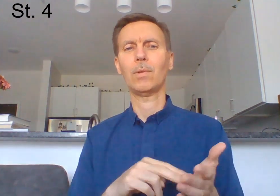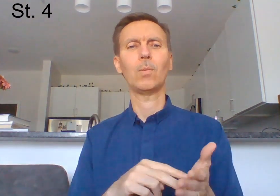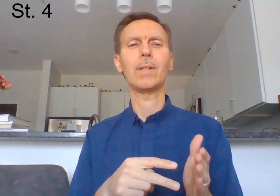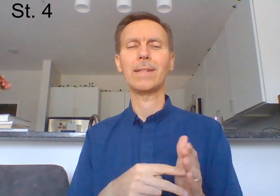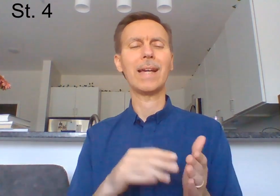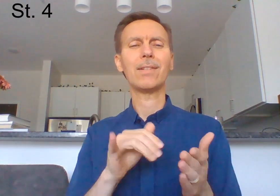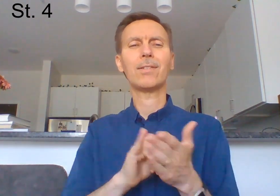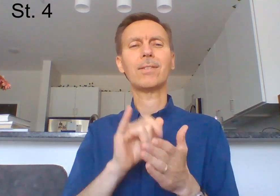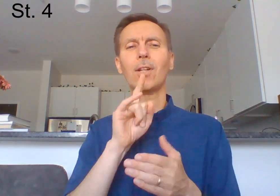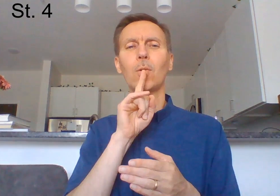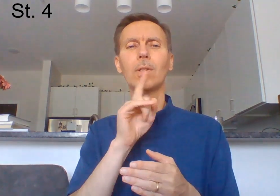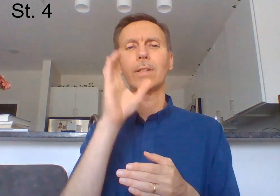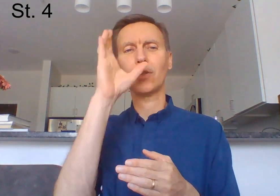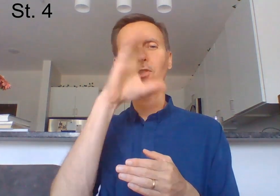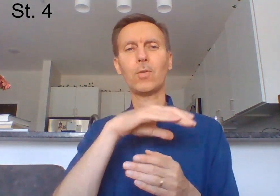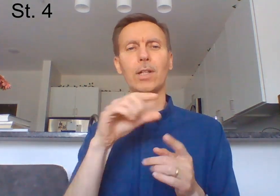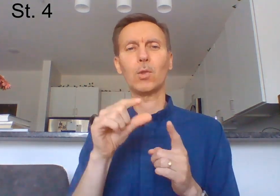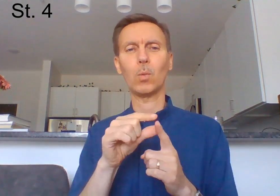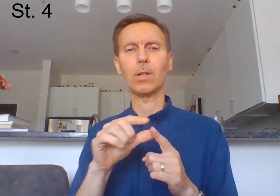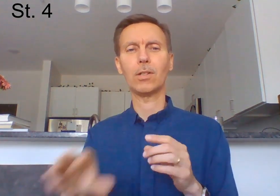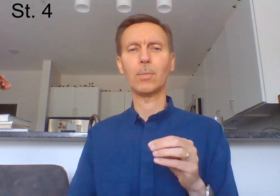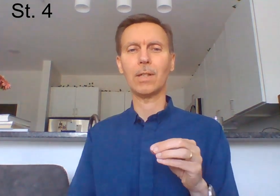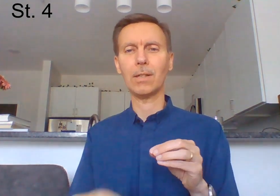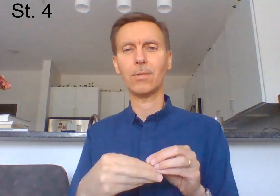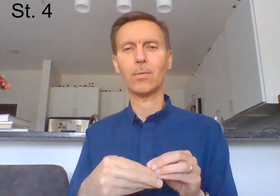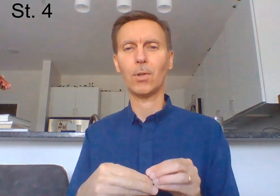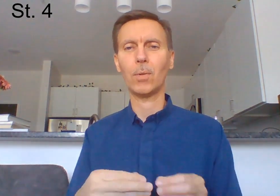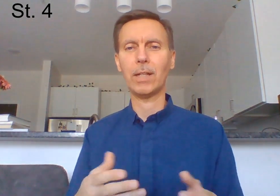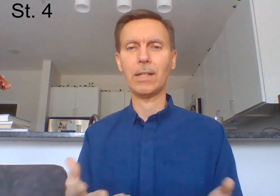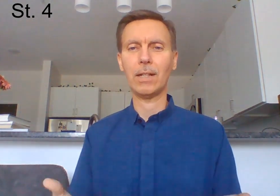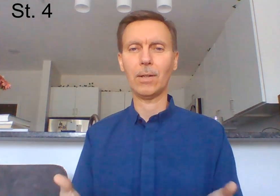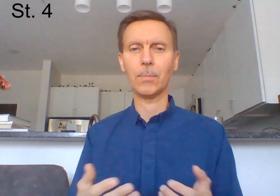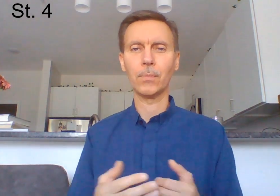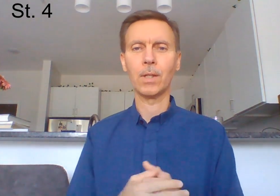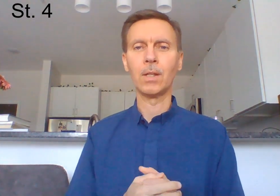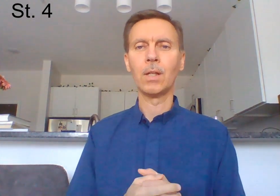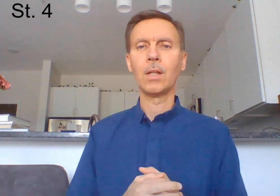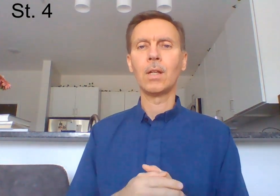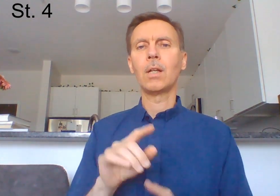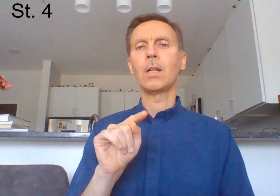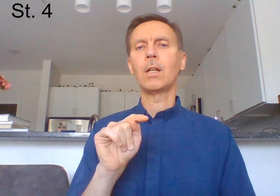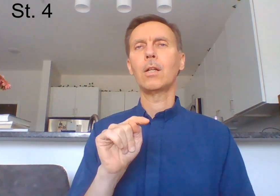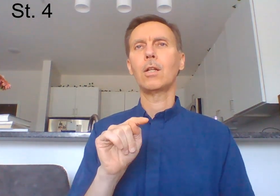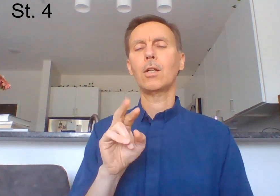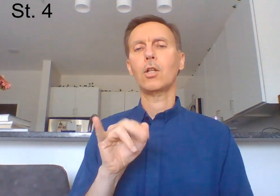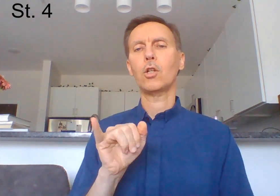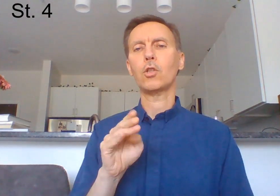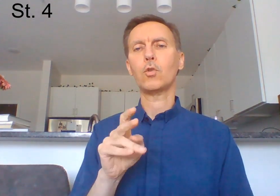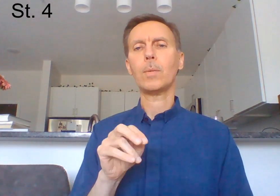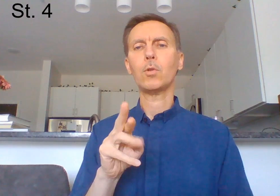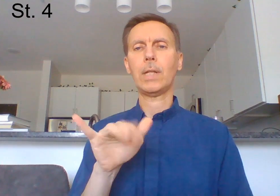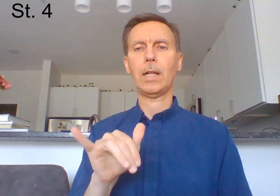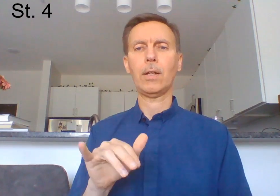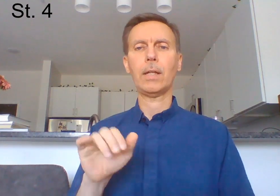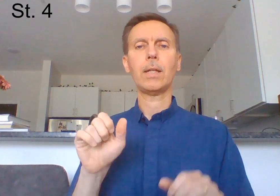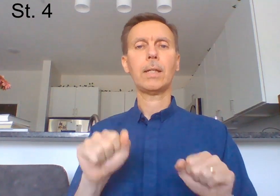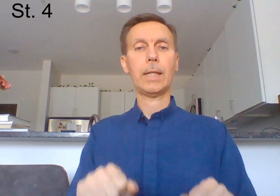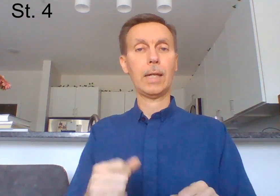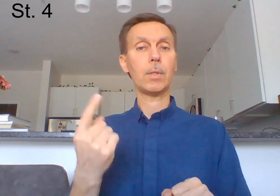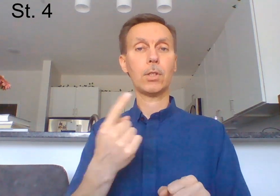Well, that's really a strange word to be throwing in here. A tributary can be